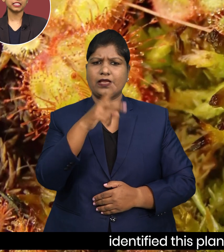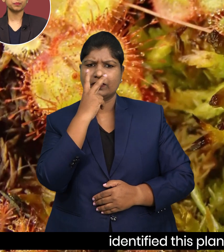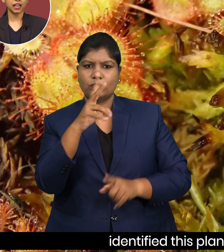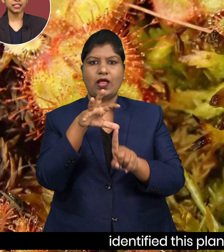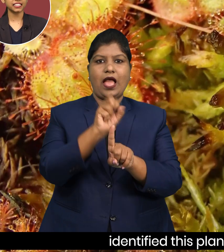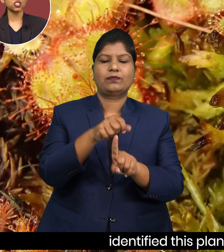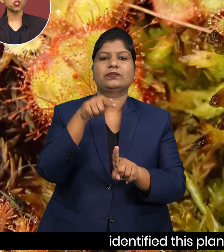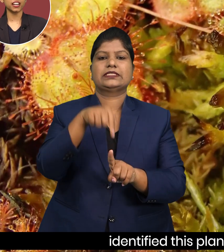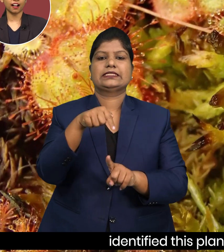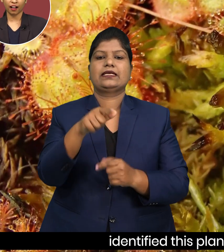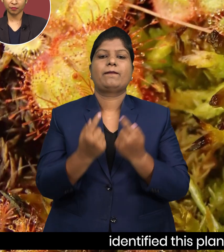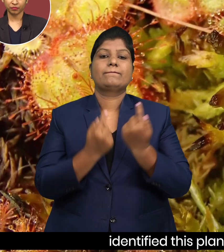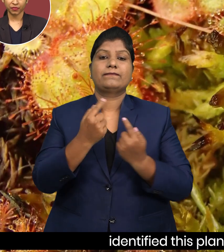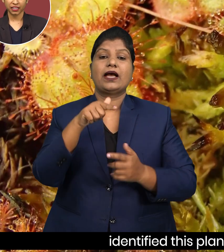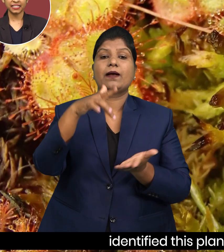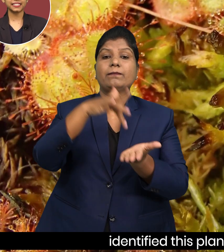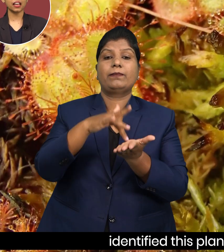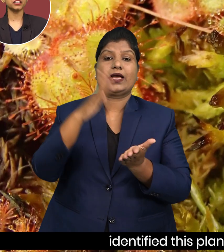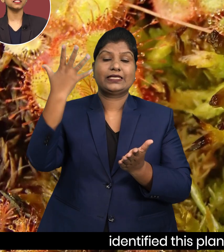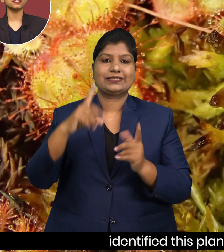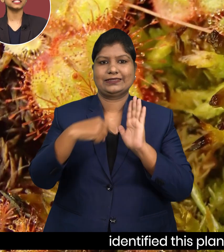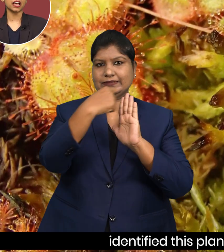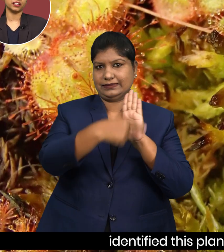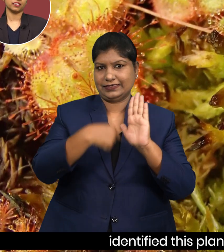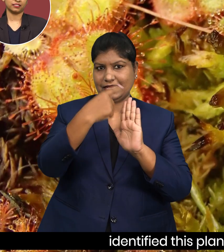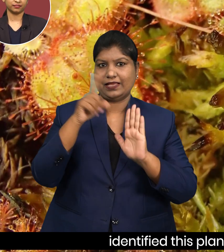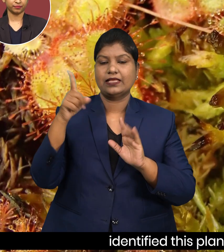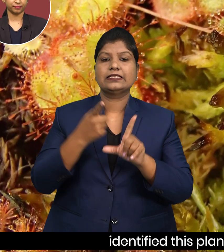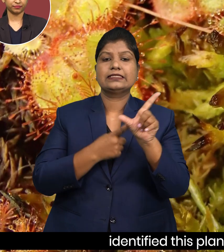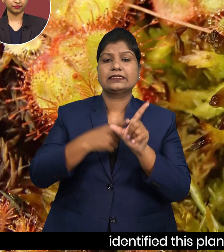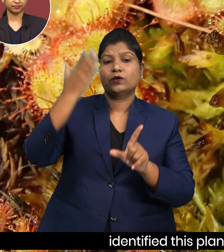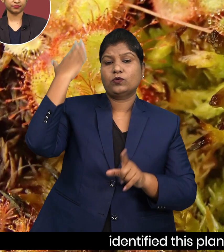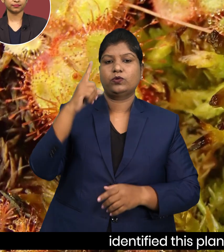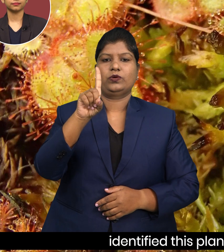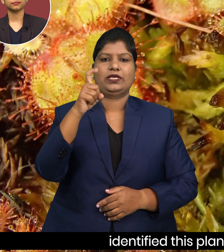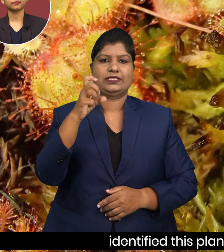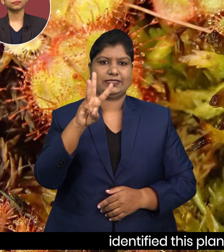identified this plant in Sri Lanka in 1737.